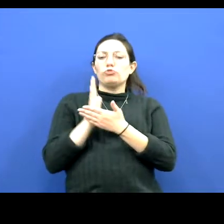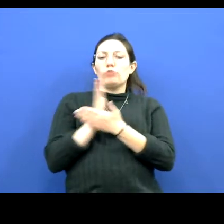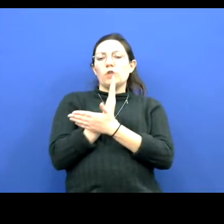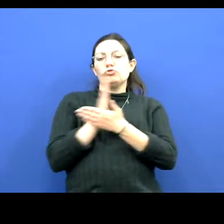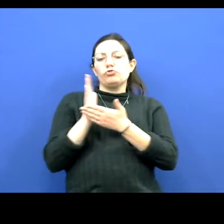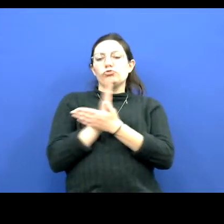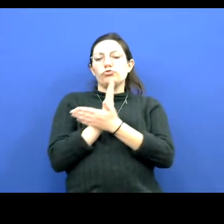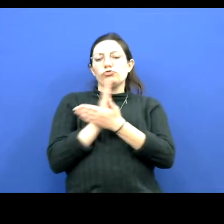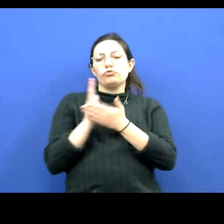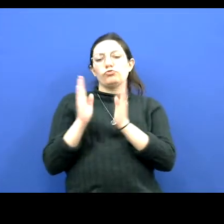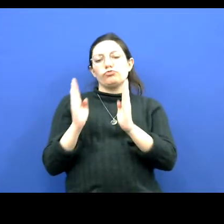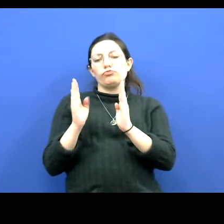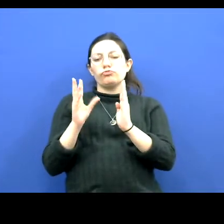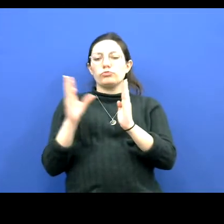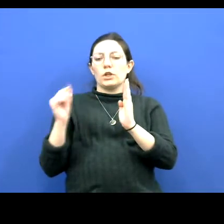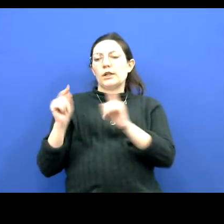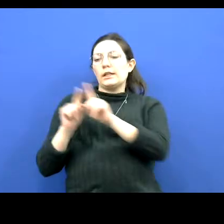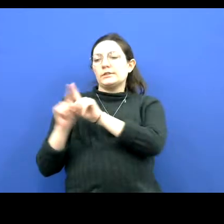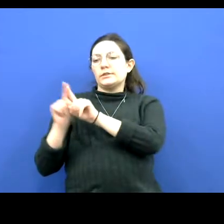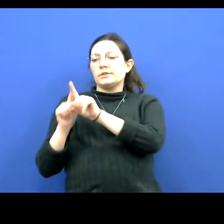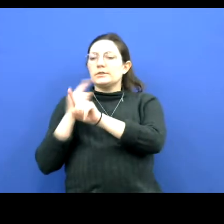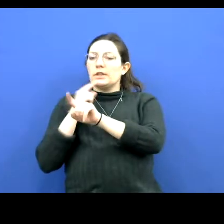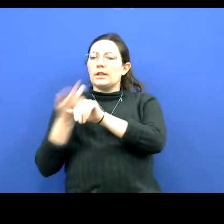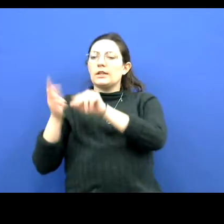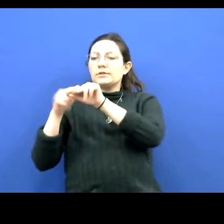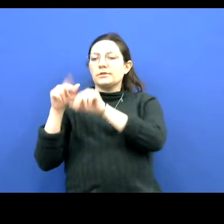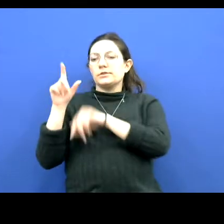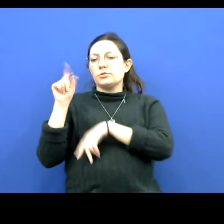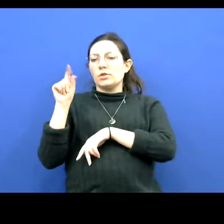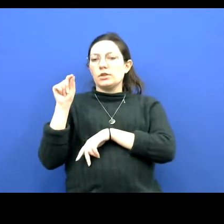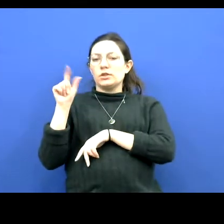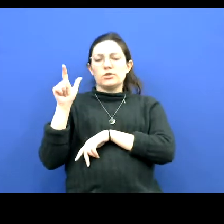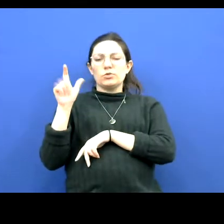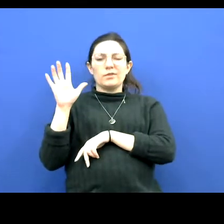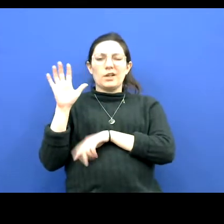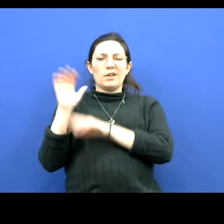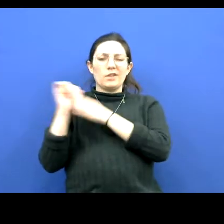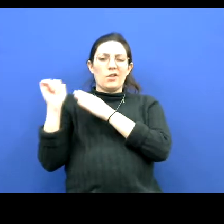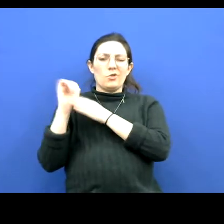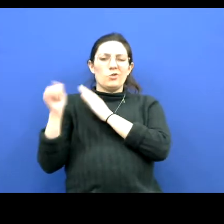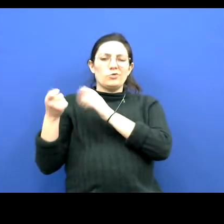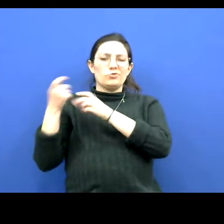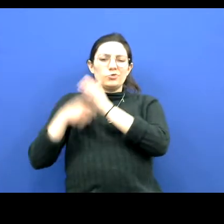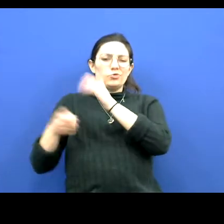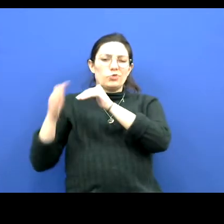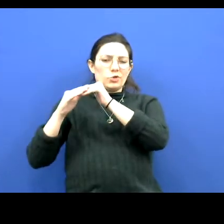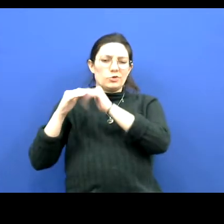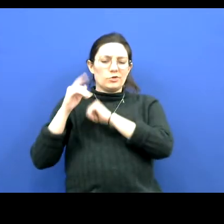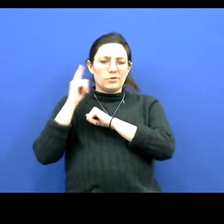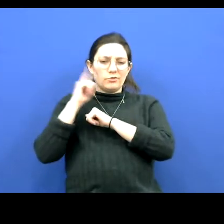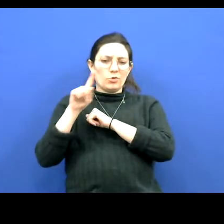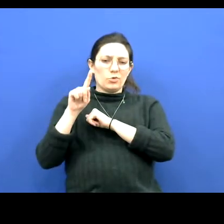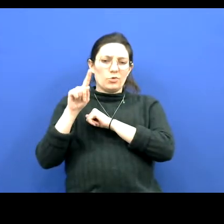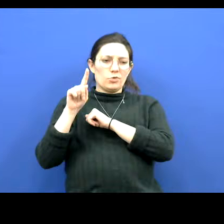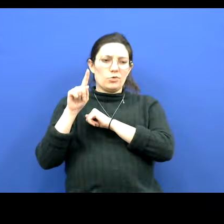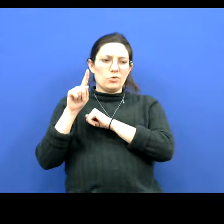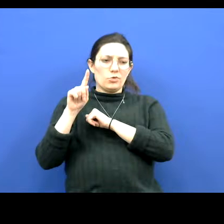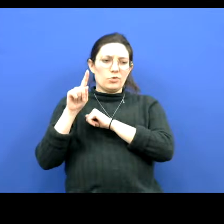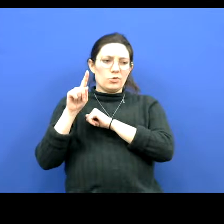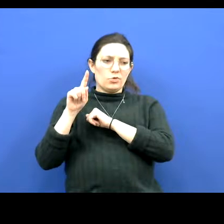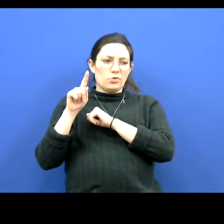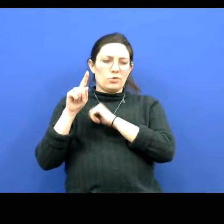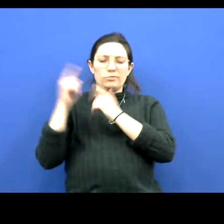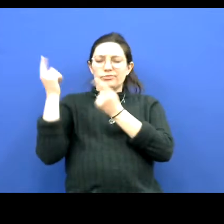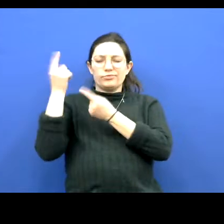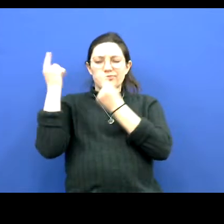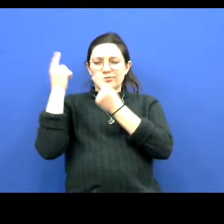asterisk that says there's an additional I think it's $25 surcharge for the state, or 15, I don't remember, whatever